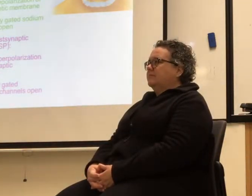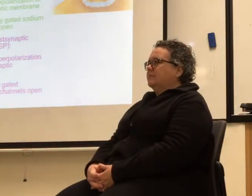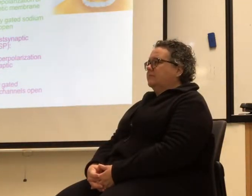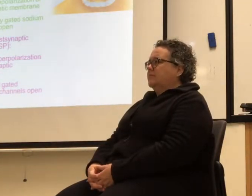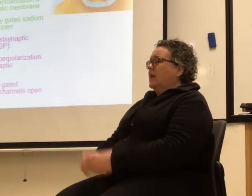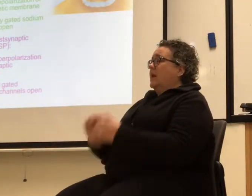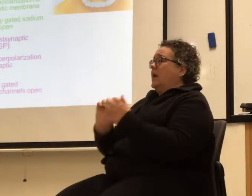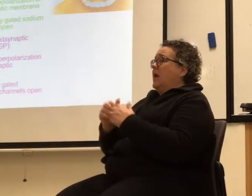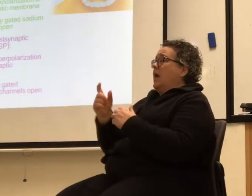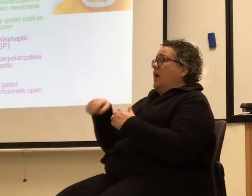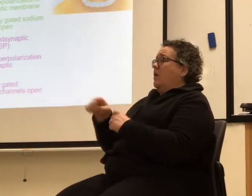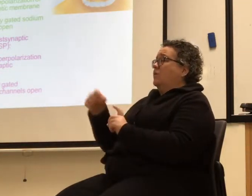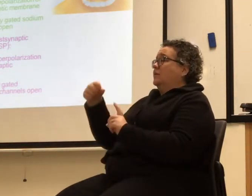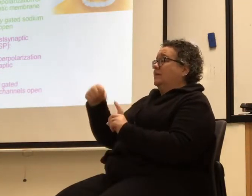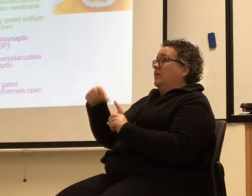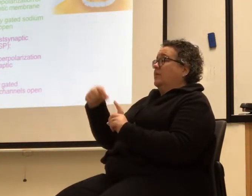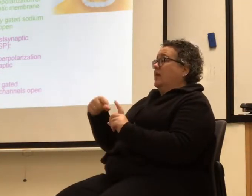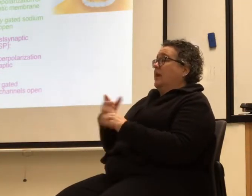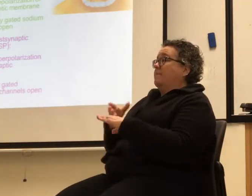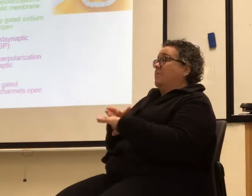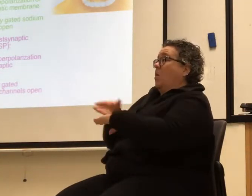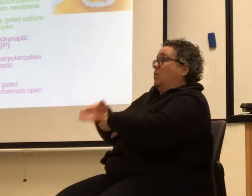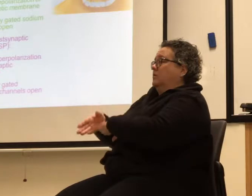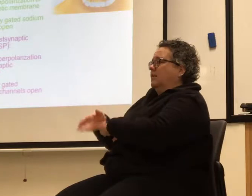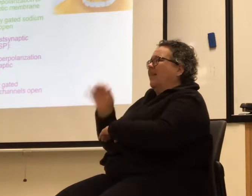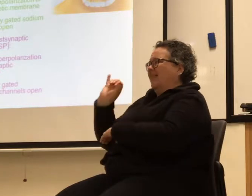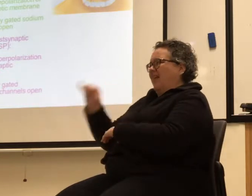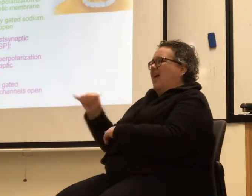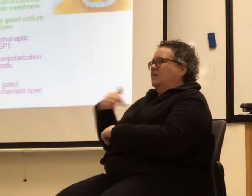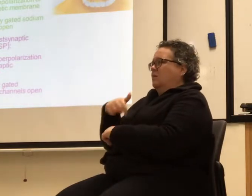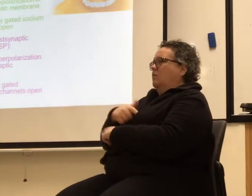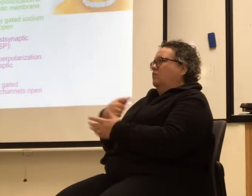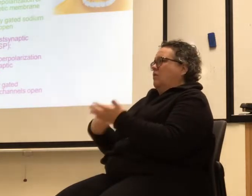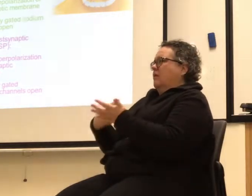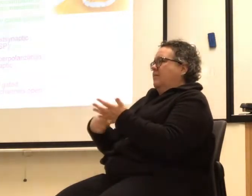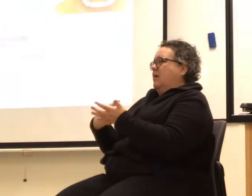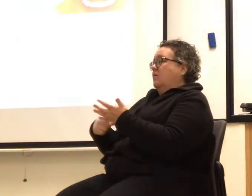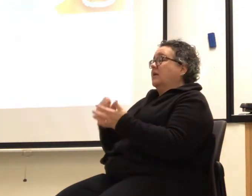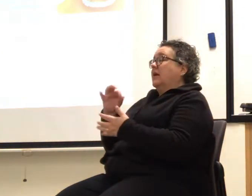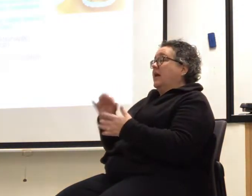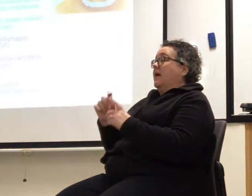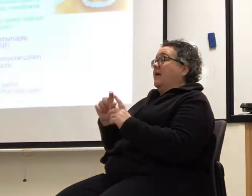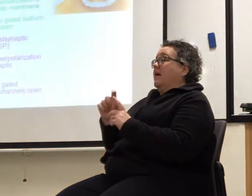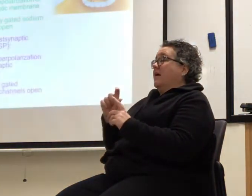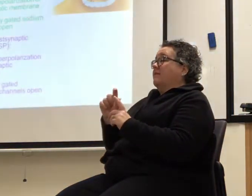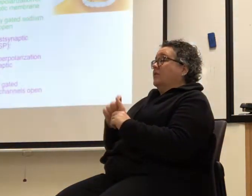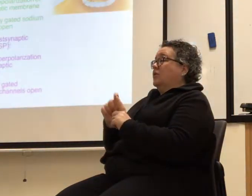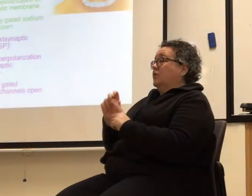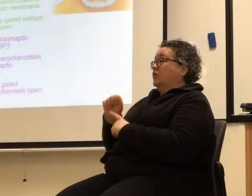And how you stimulate the postsynaptic cell is what we're talking about. If the term